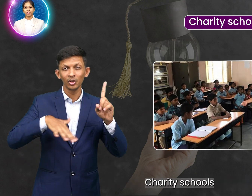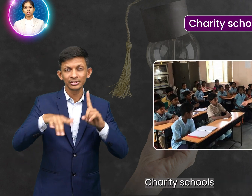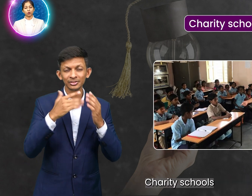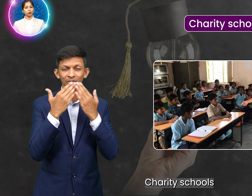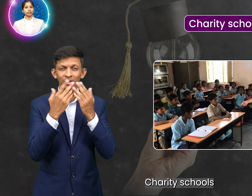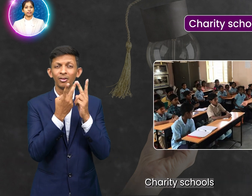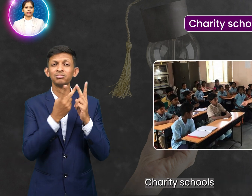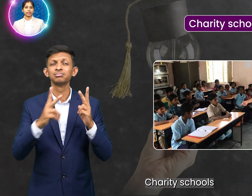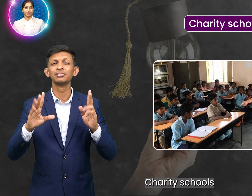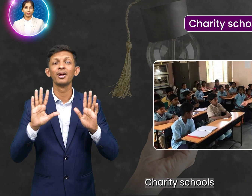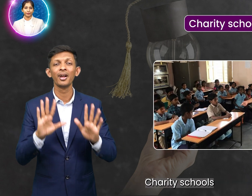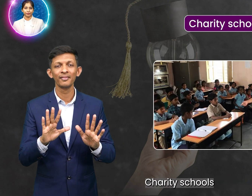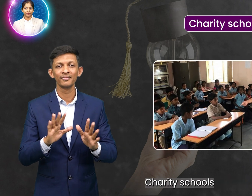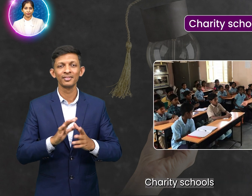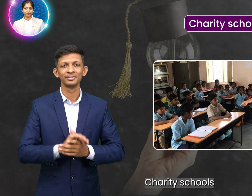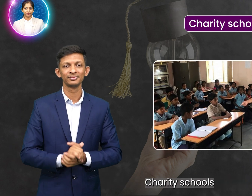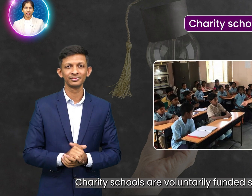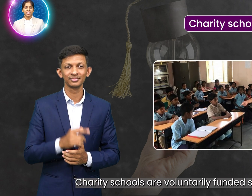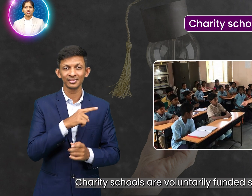Charity schools.